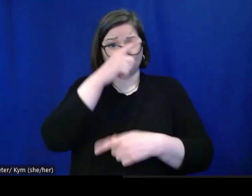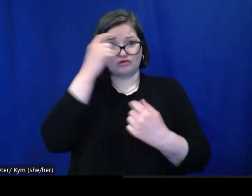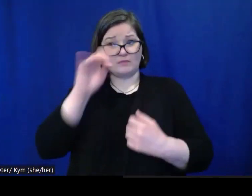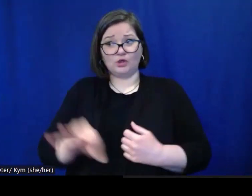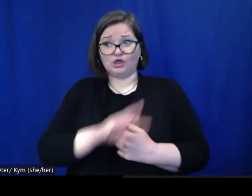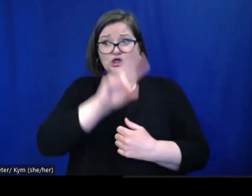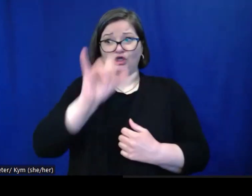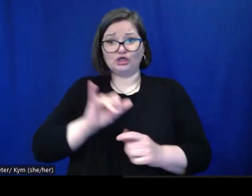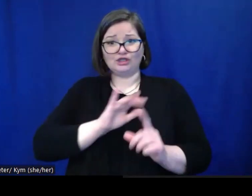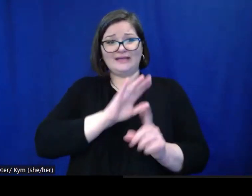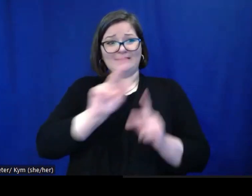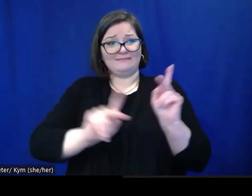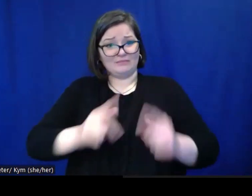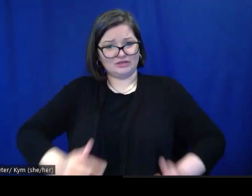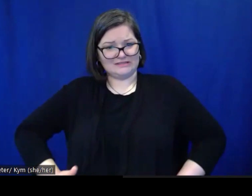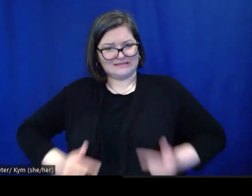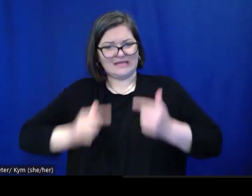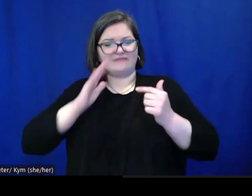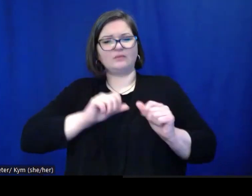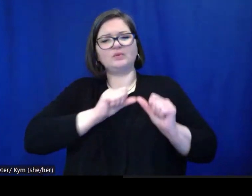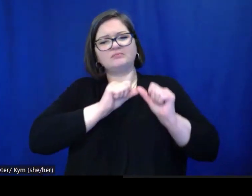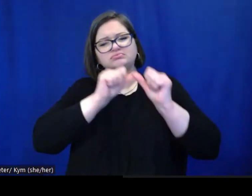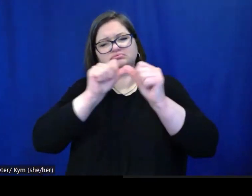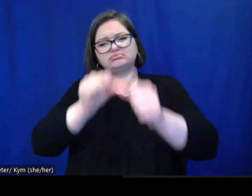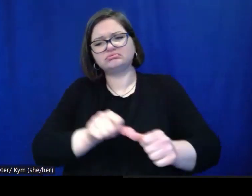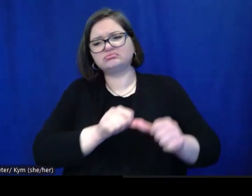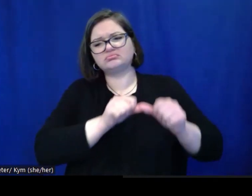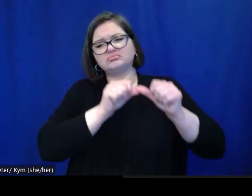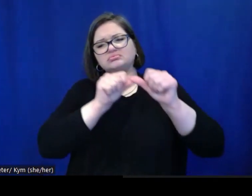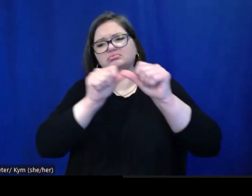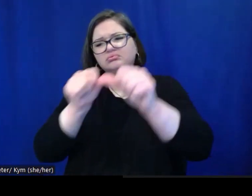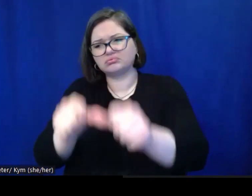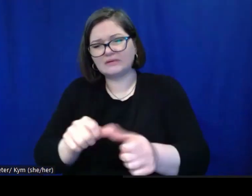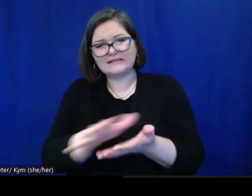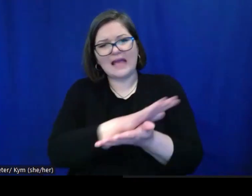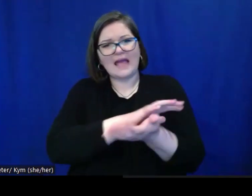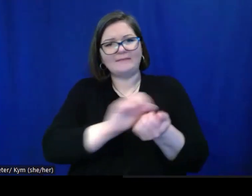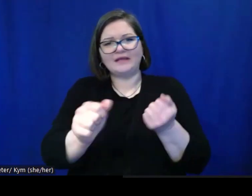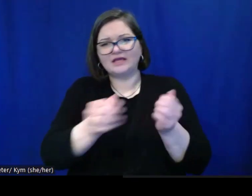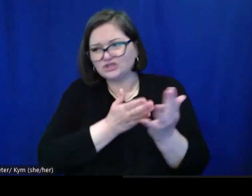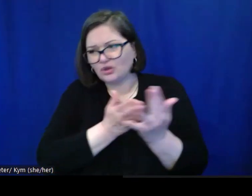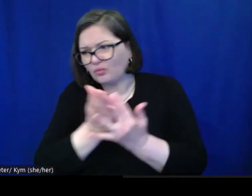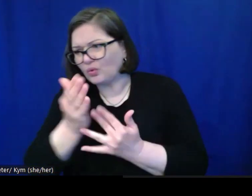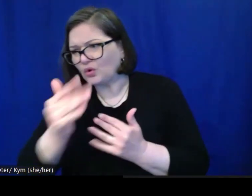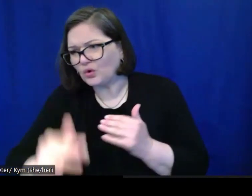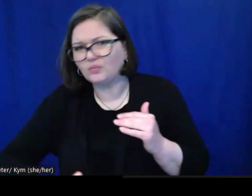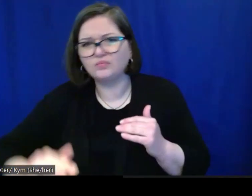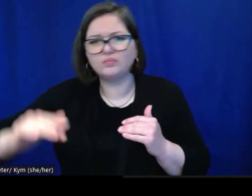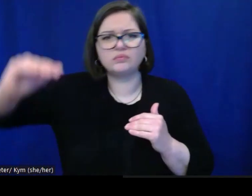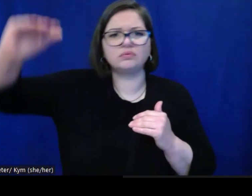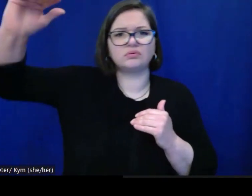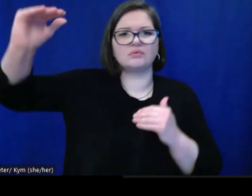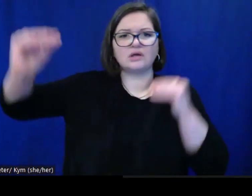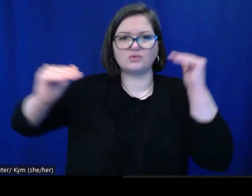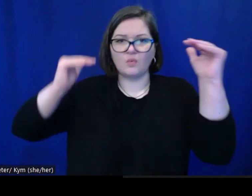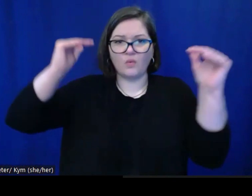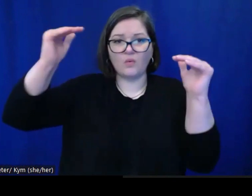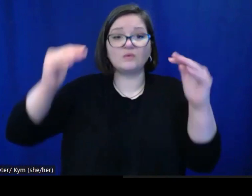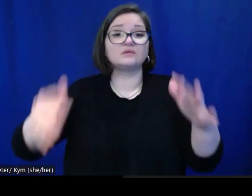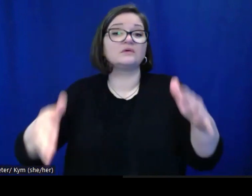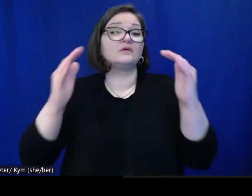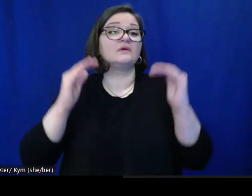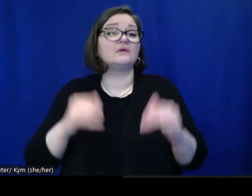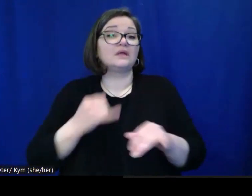to perpetuate its own damage throughout adulthood. There's also institutionalized racism